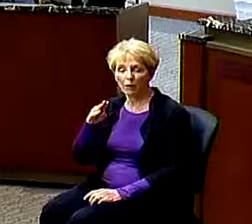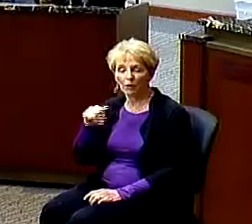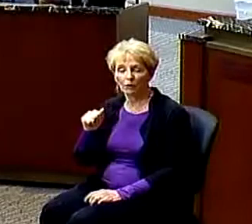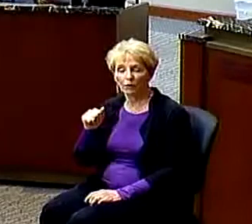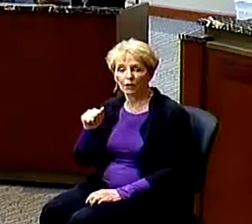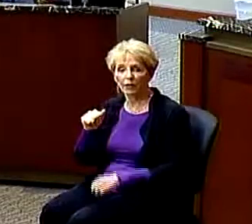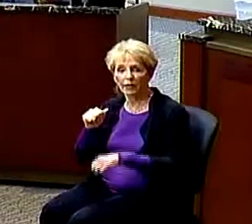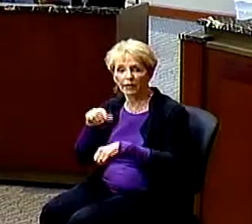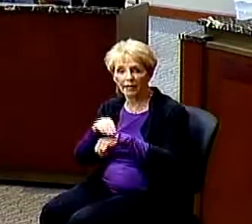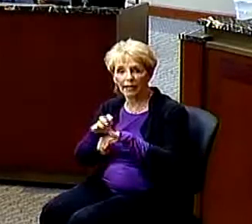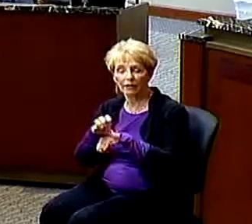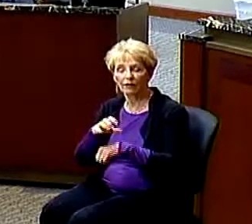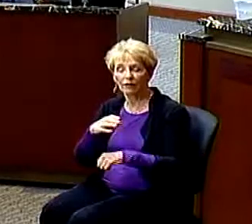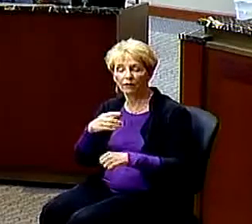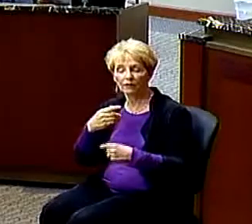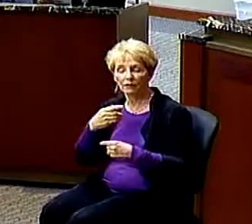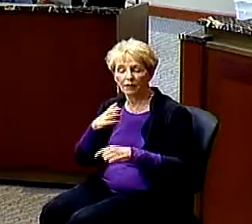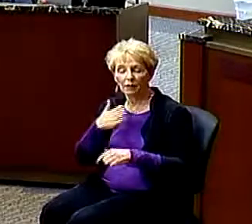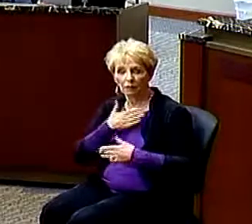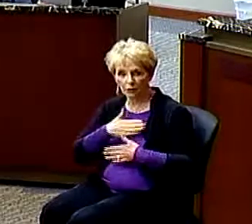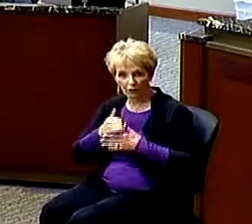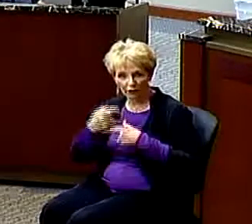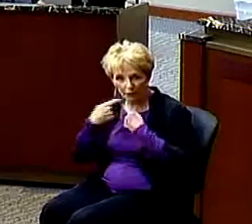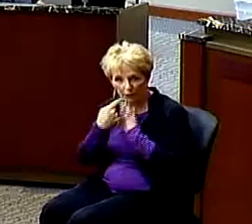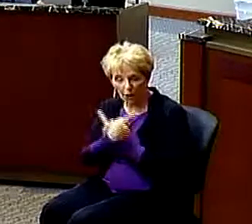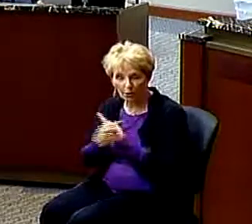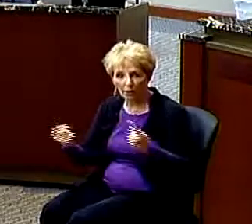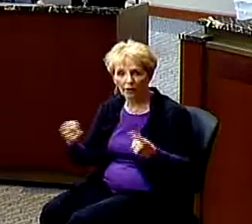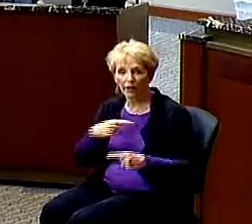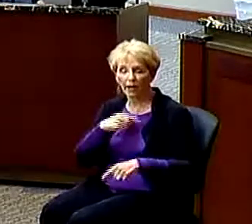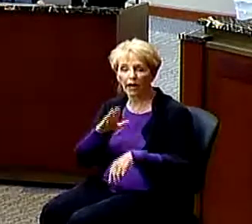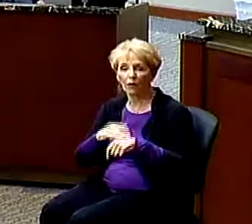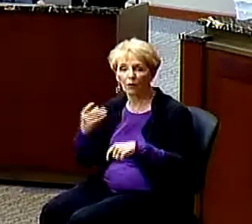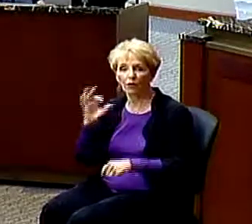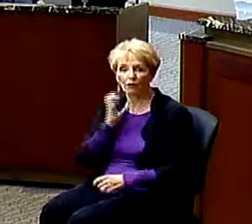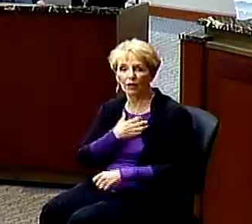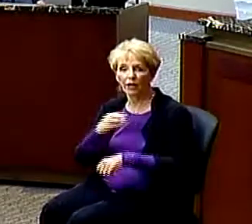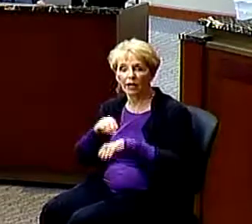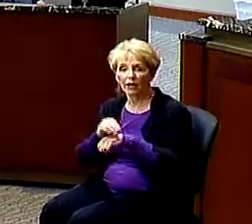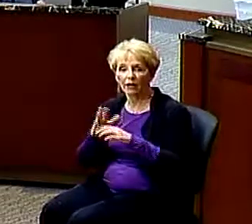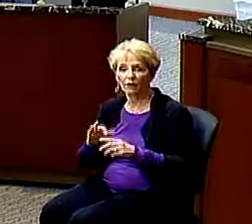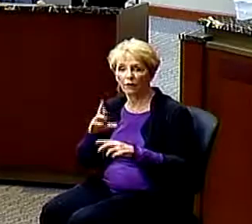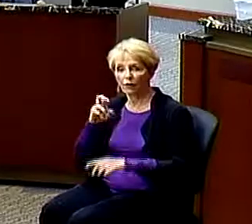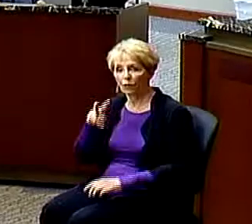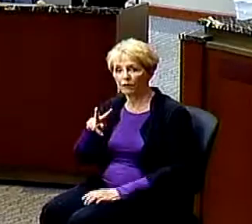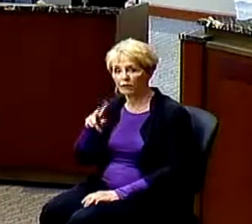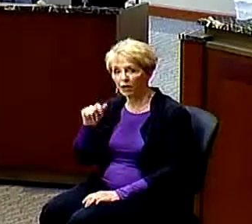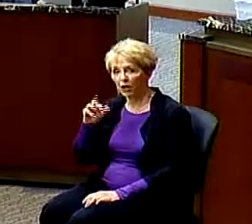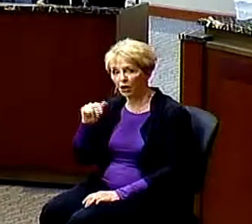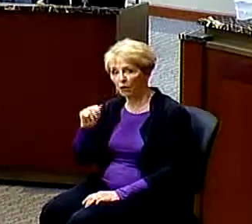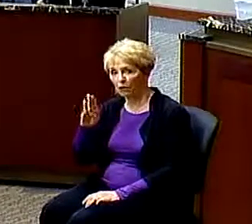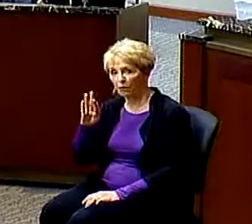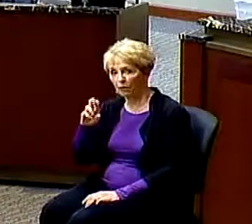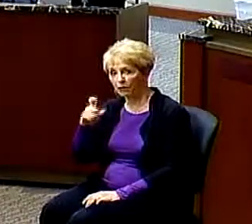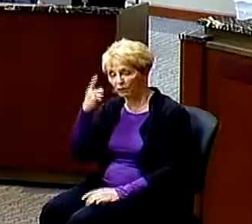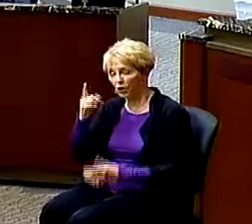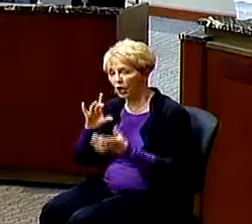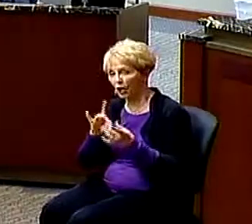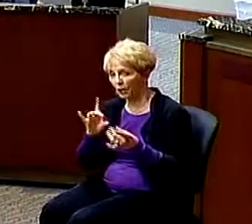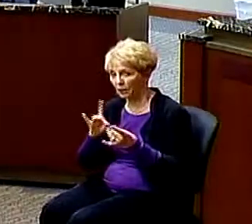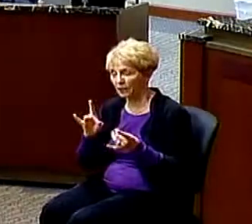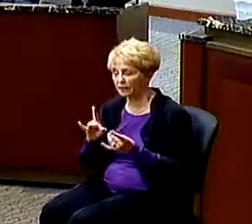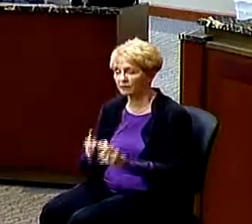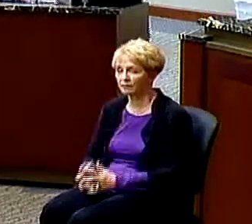Center, we appreciate this proclamation for Mental Health Month. And I'd like to call on one of our counselors, Reverend Laura Roach, for just a couple of comments real